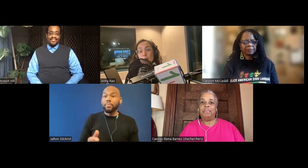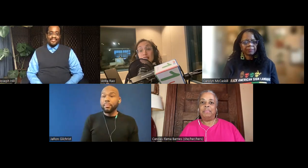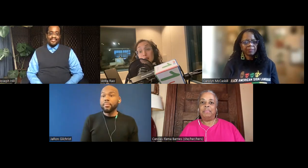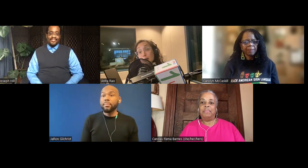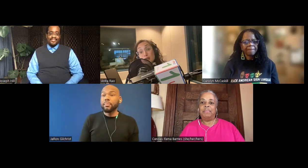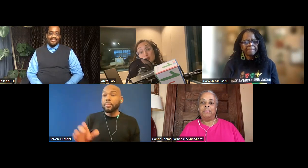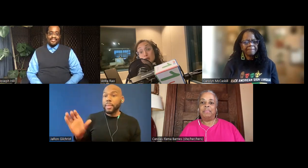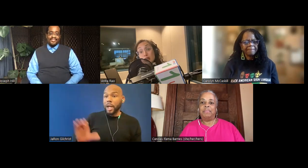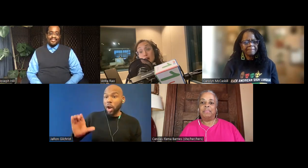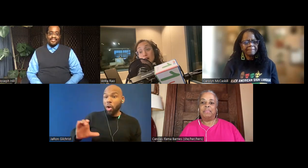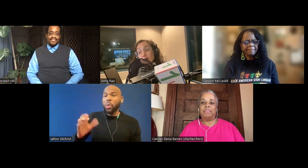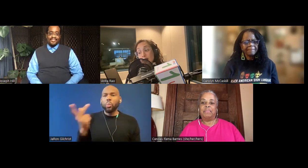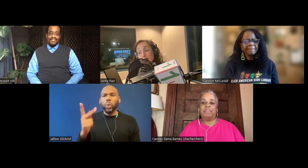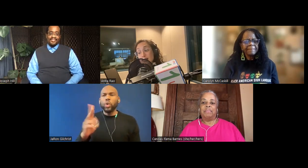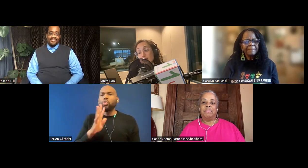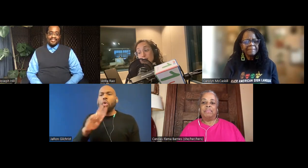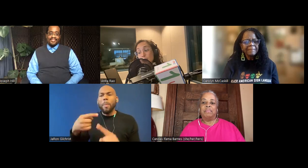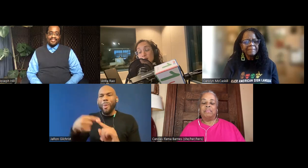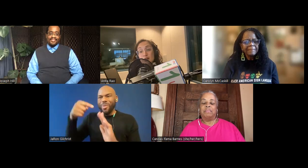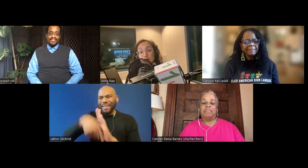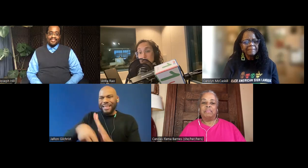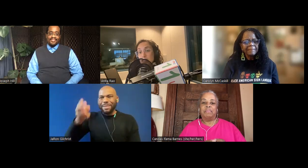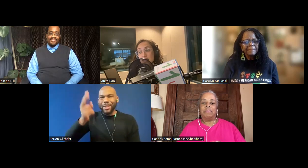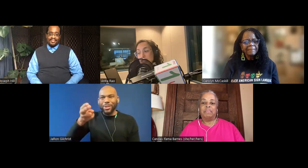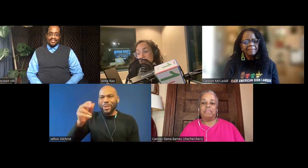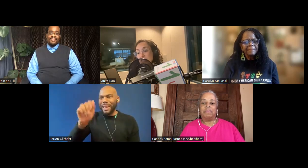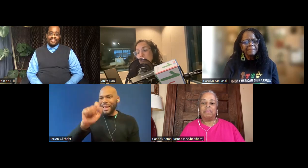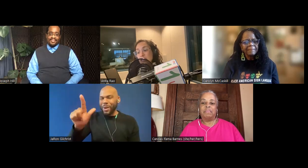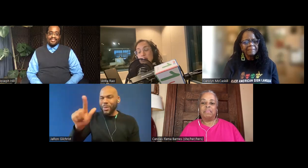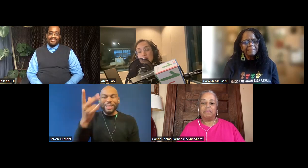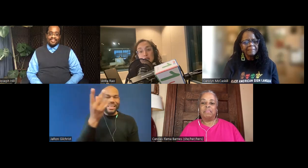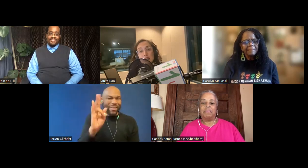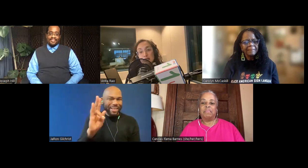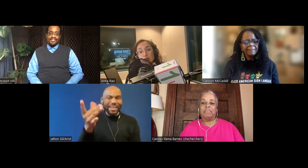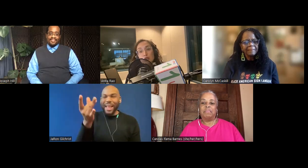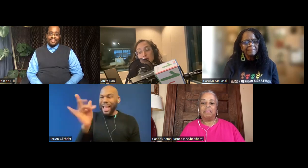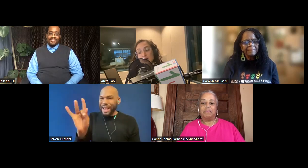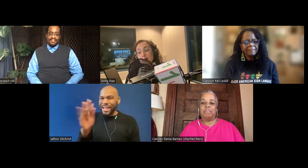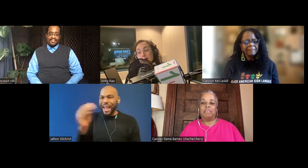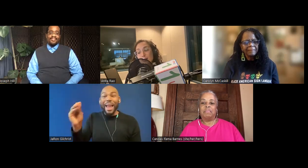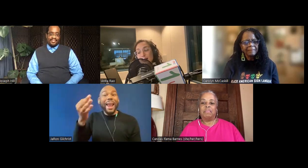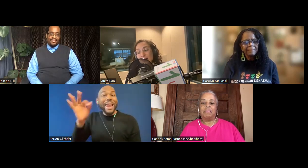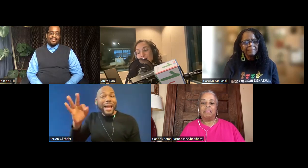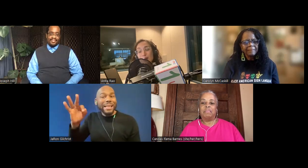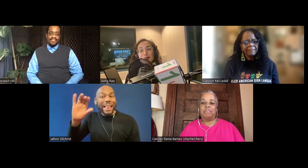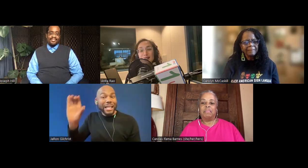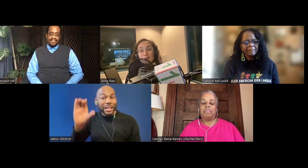deep history of ASL throughout the 17th, 18th, and 19th centuries. But I'd love to go back to the